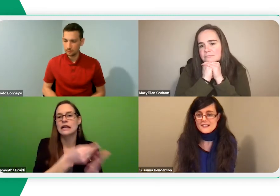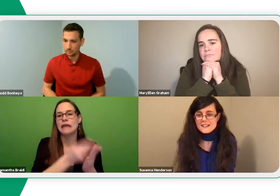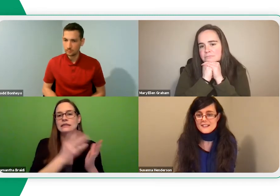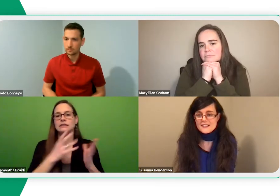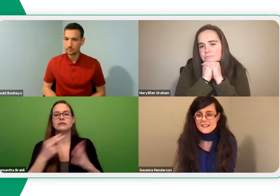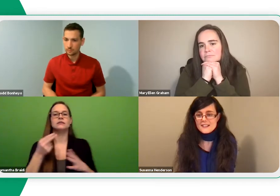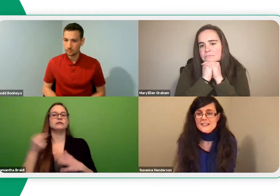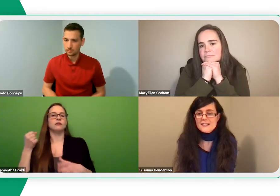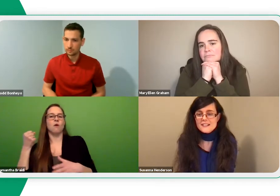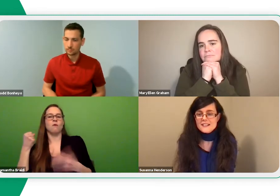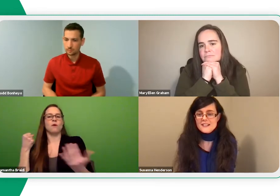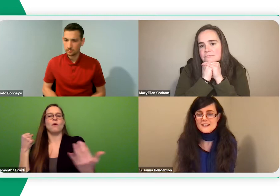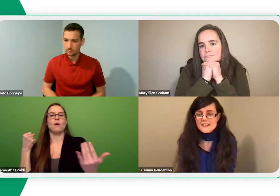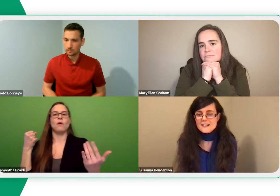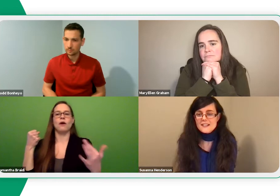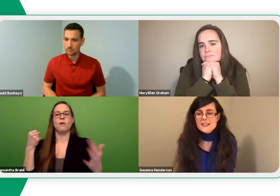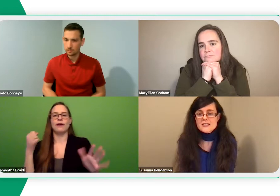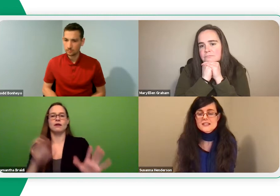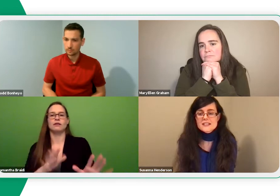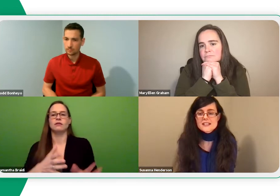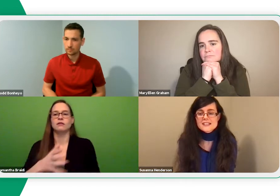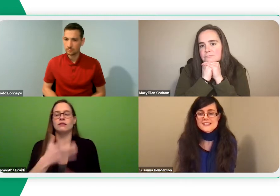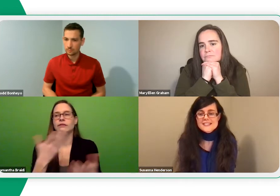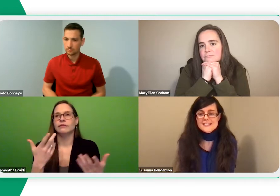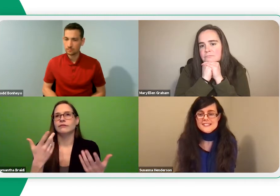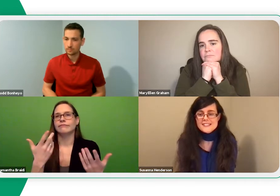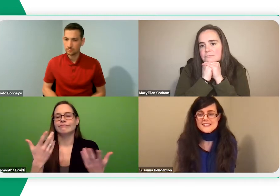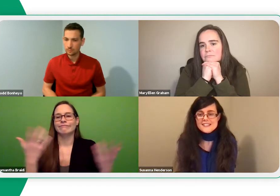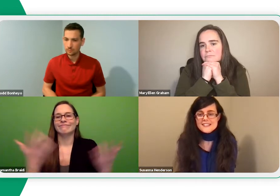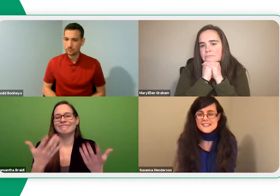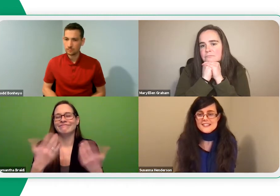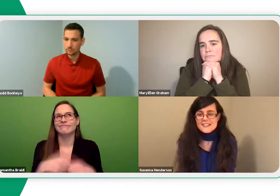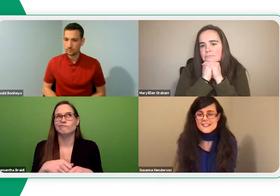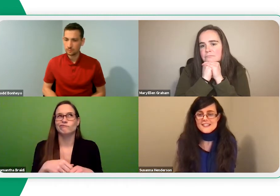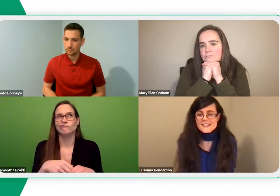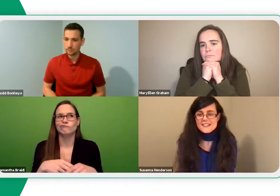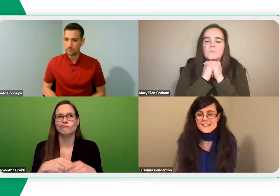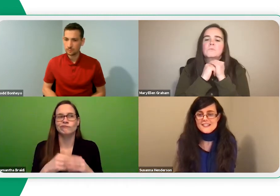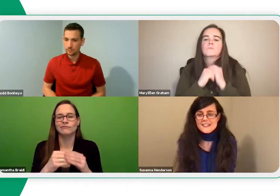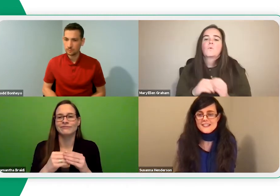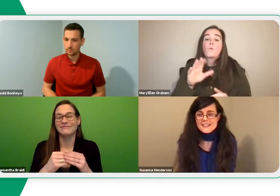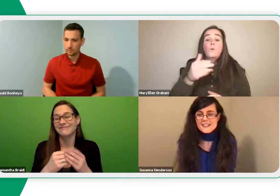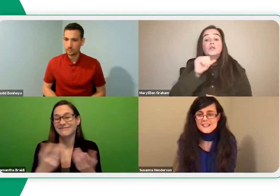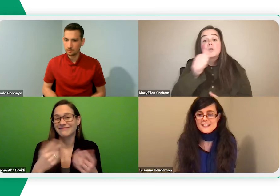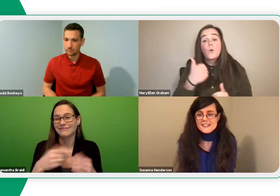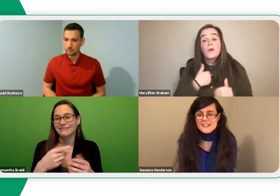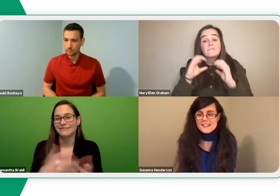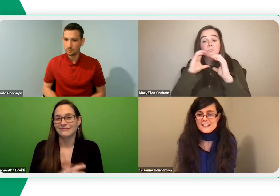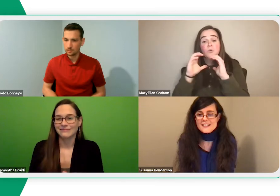Parents will hold back the truth if their finances are off and don't want to share that information, and they hold